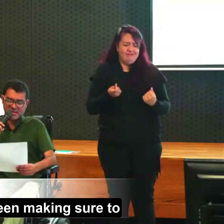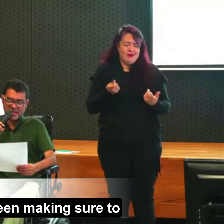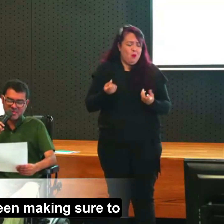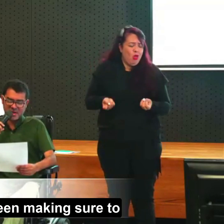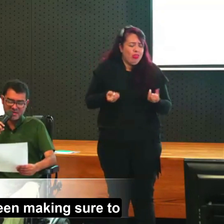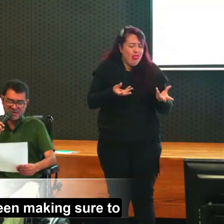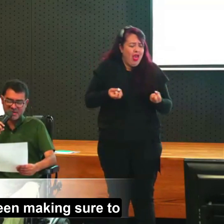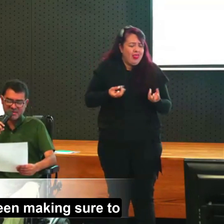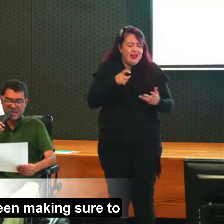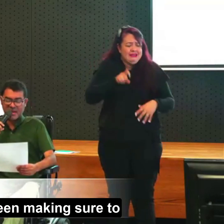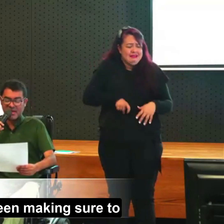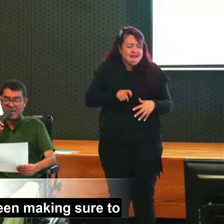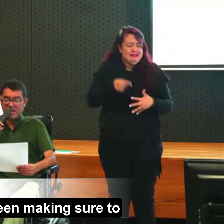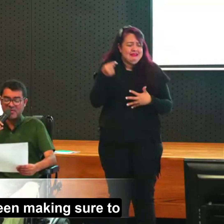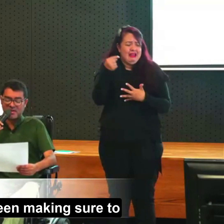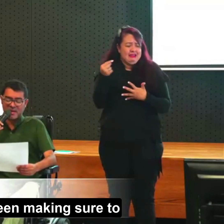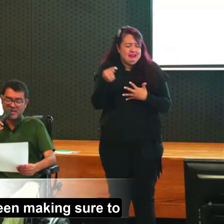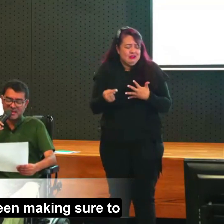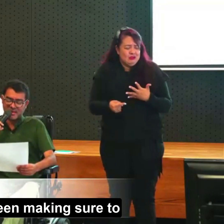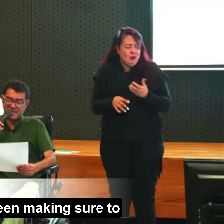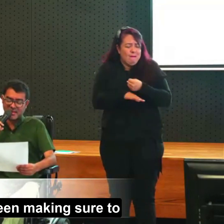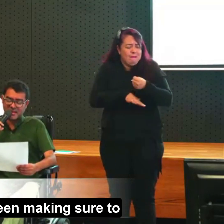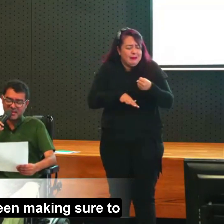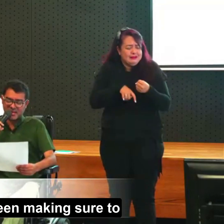And making sure